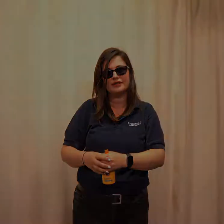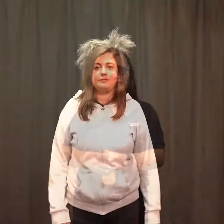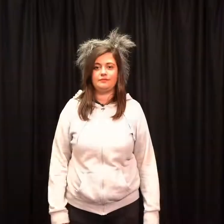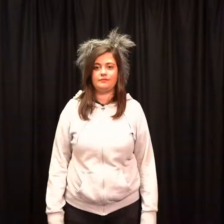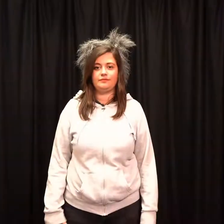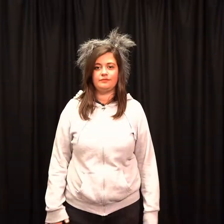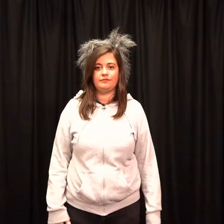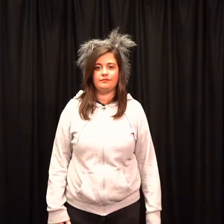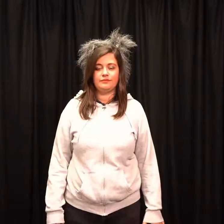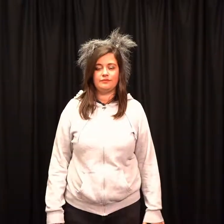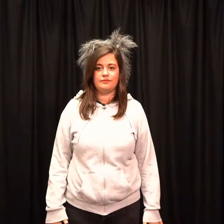Three.